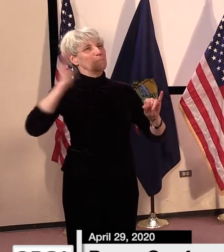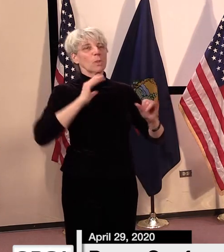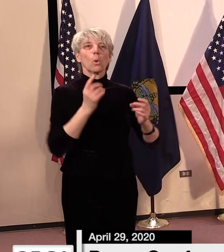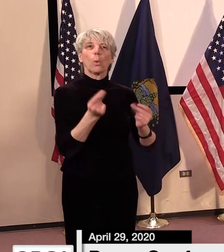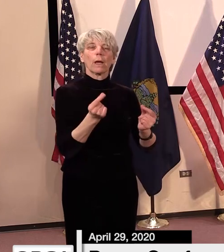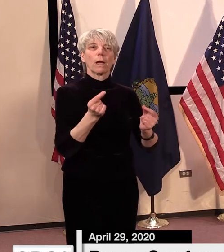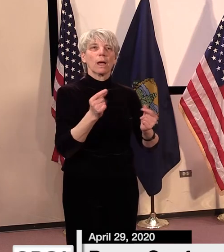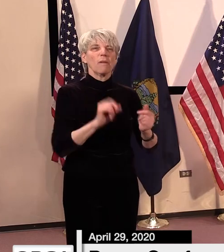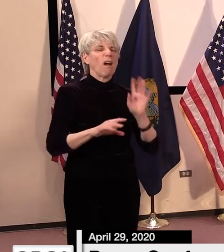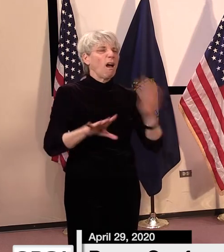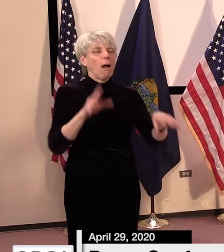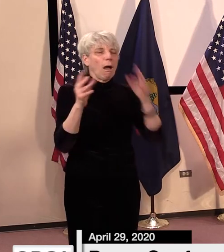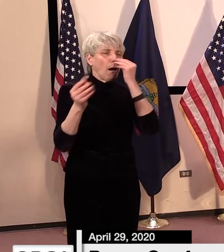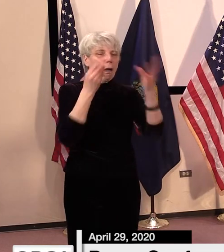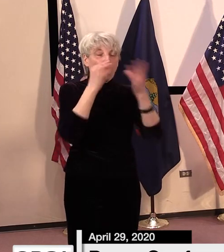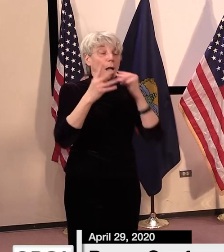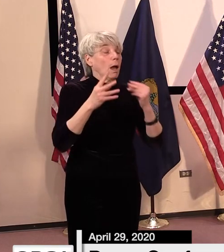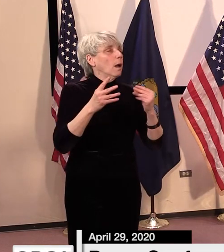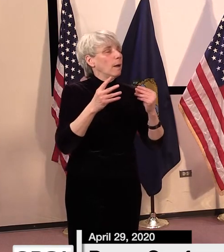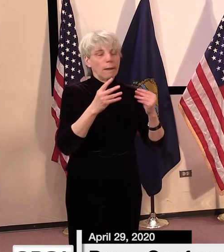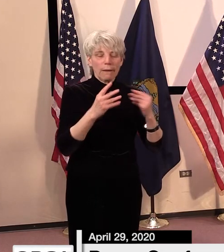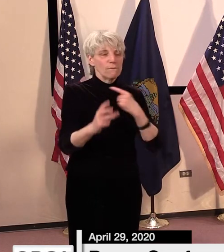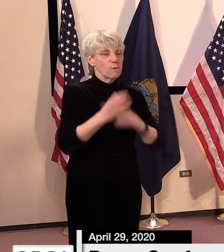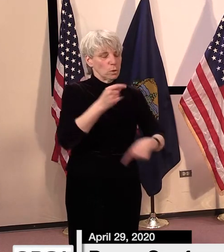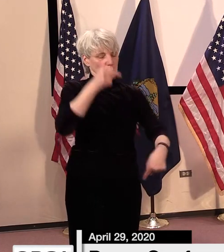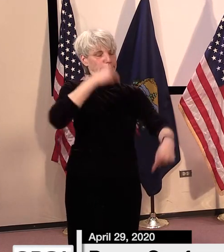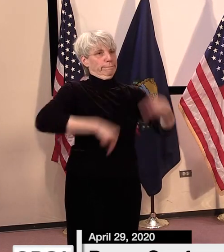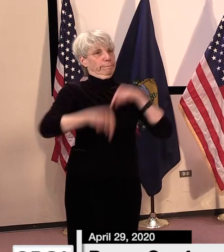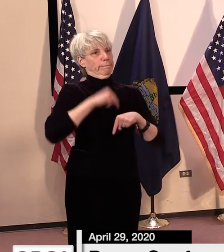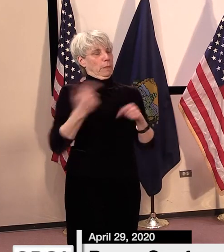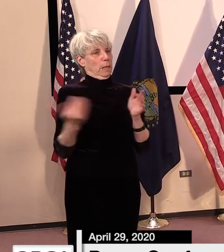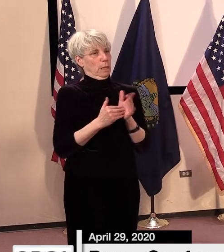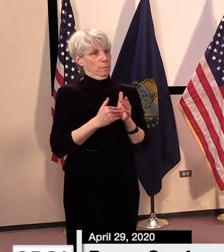defy everything that we're providing for guidance.